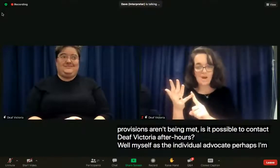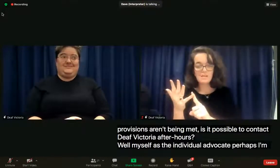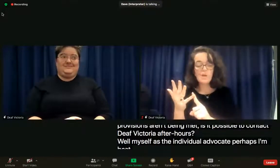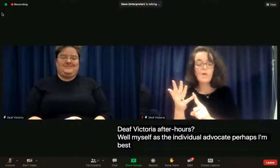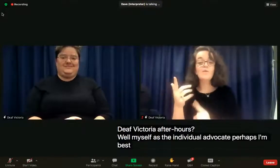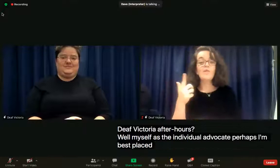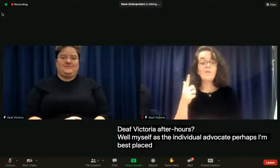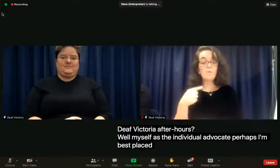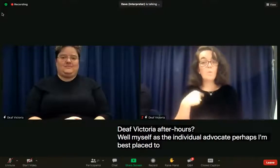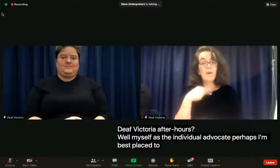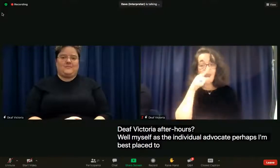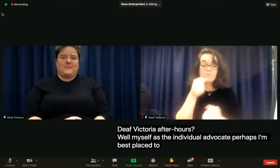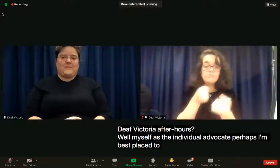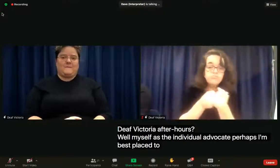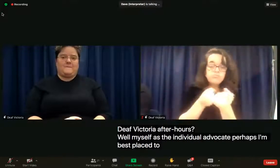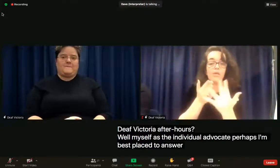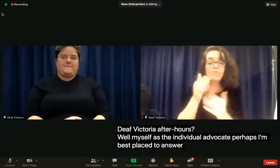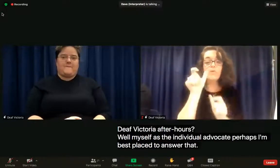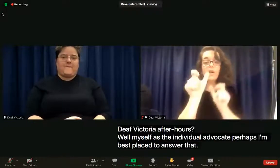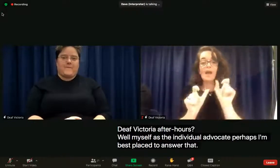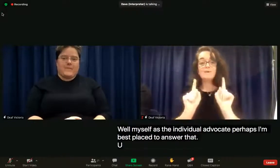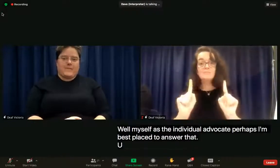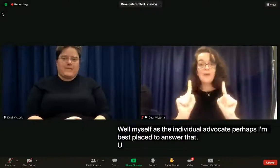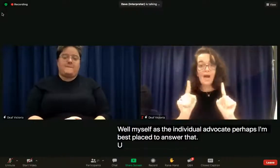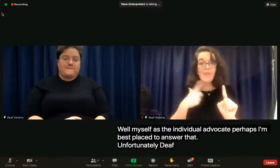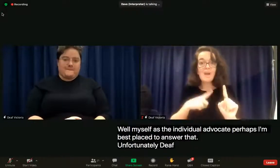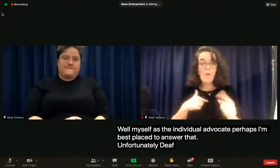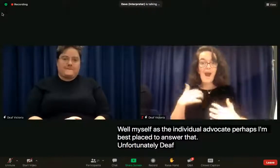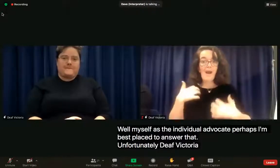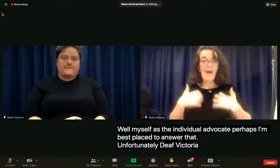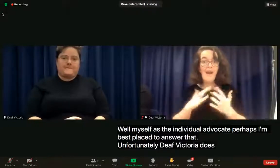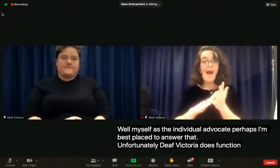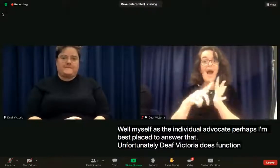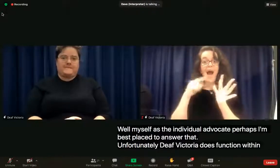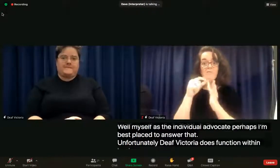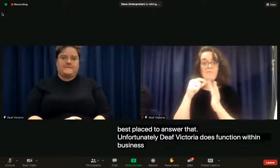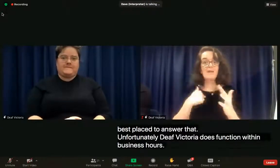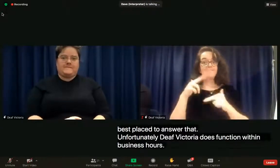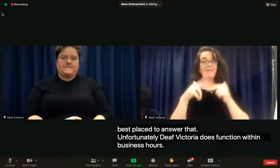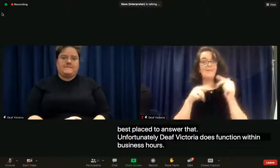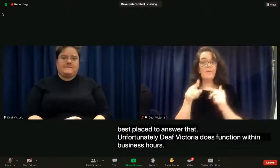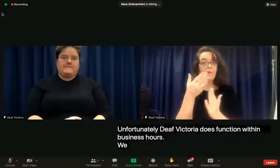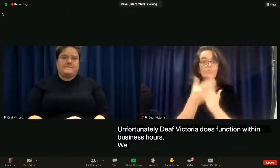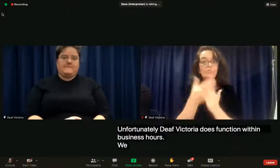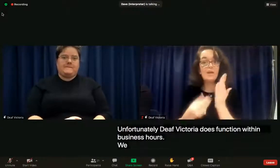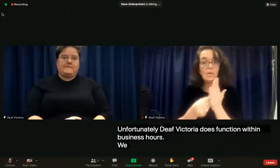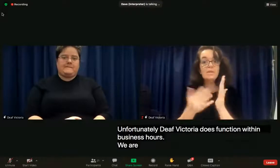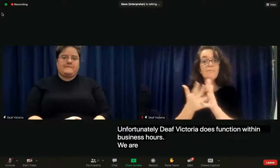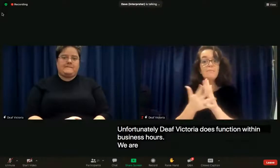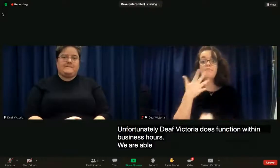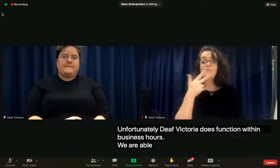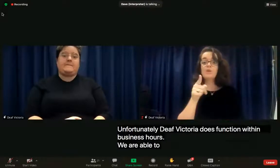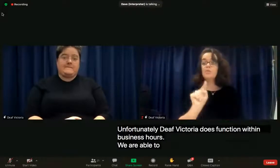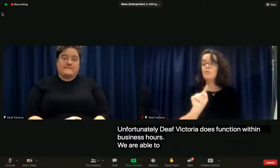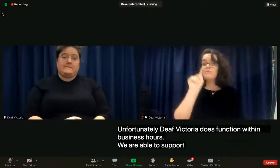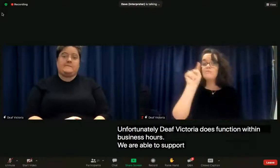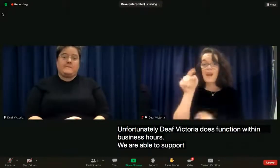within business hours. We are able to support clients, of course. However, we're excited to be able to develop